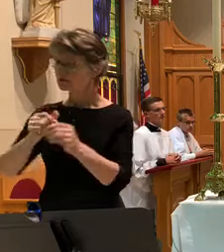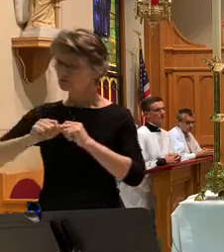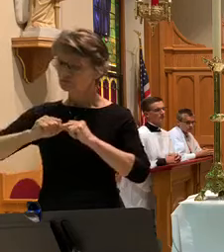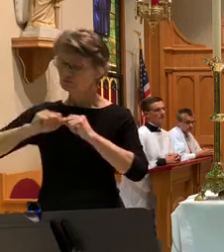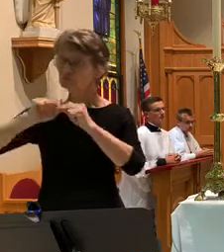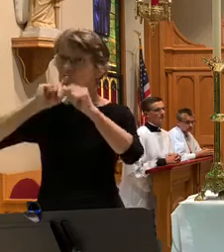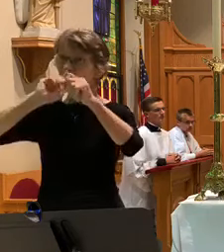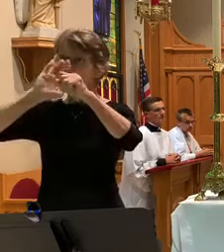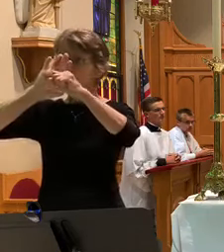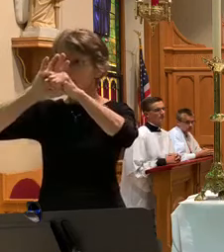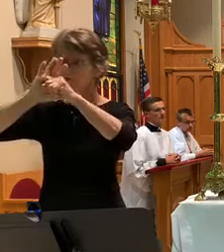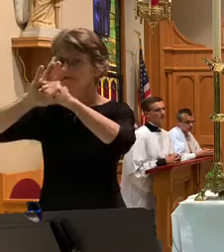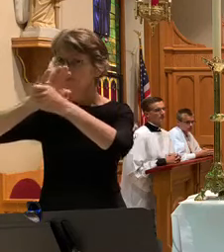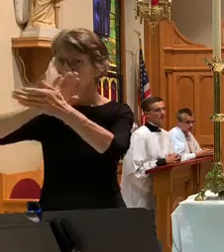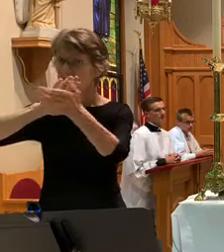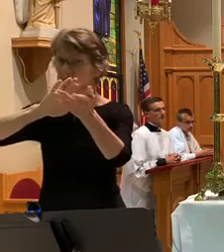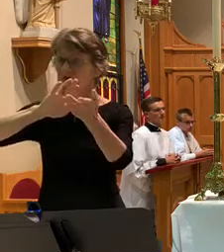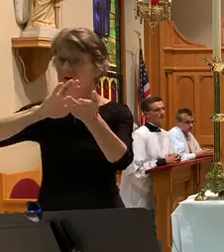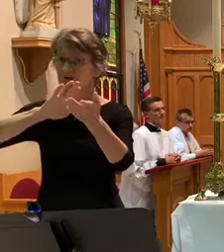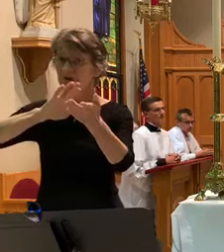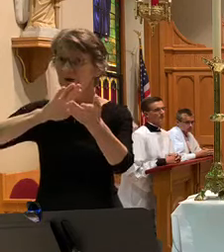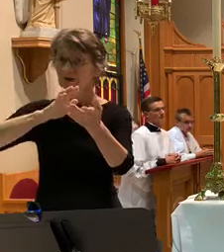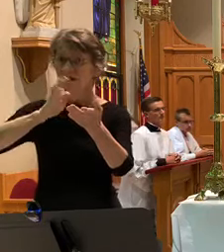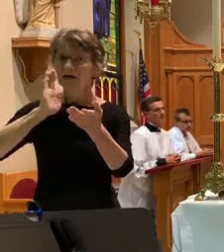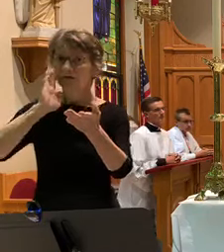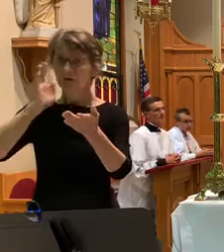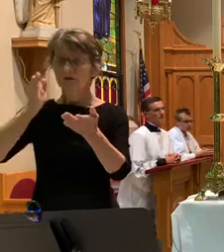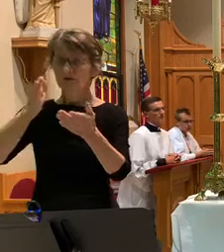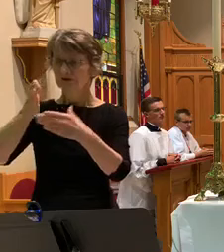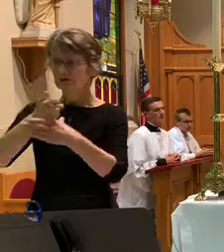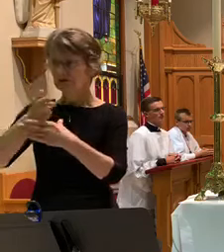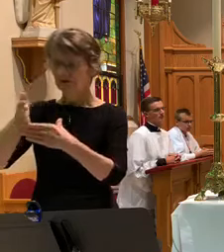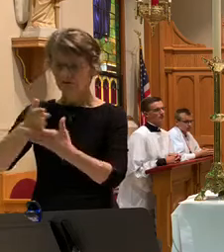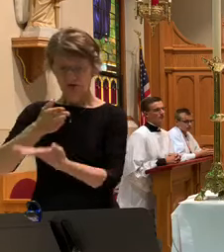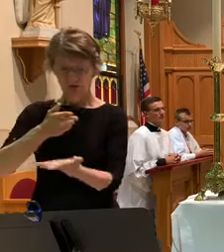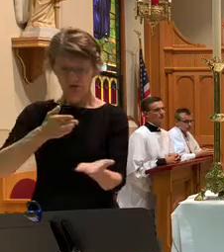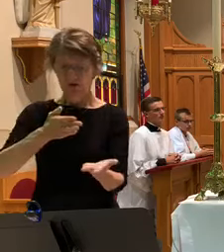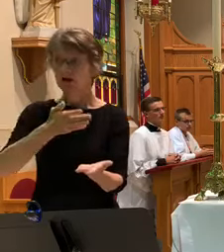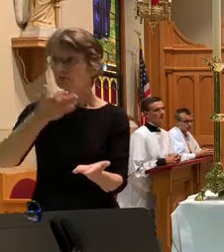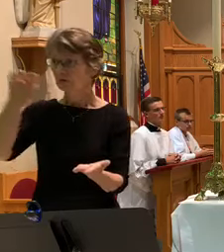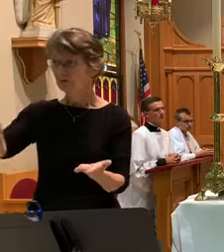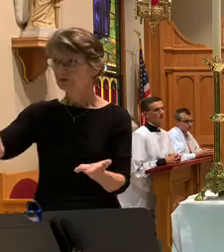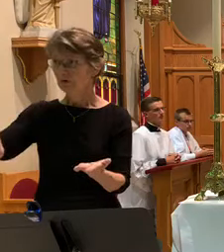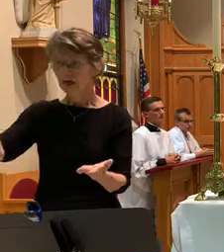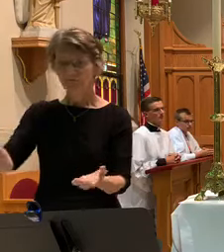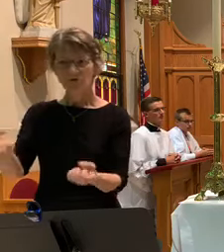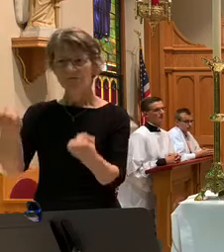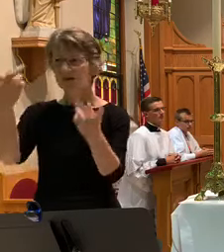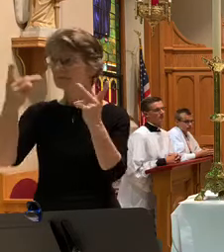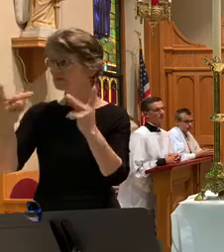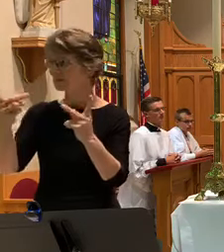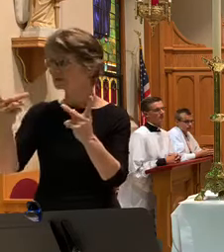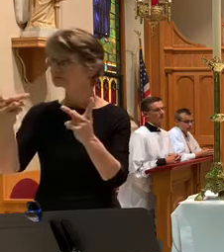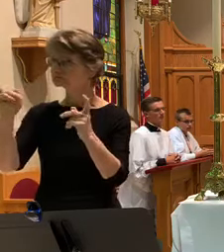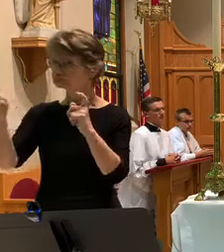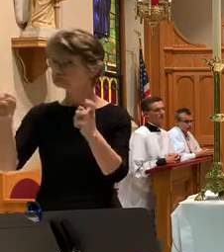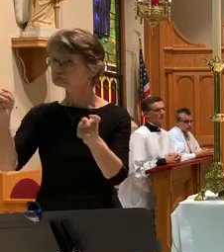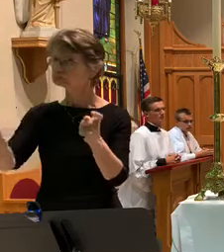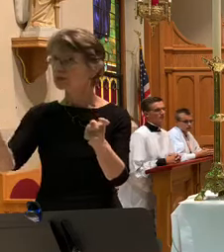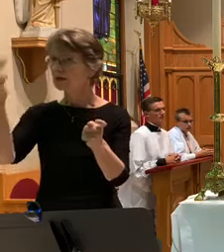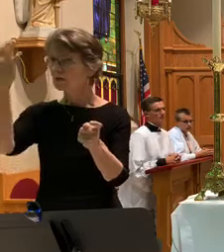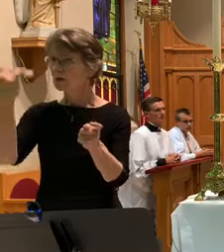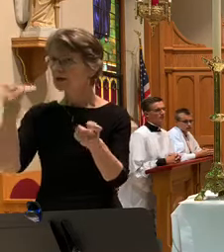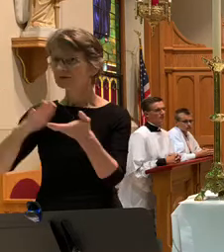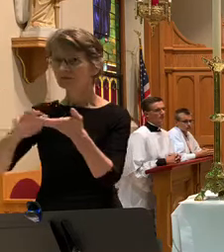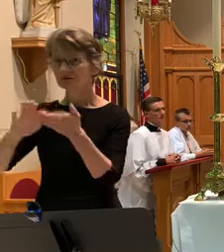the blood of the new and eternal covenant, which will be poured out for you and for many for the forgiveness